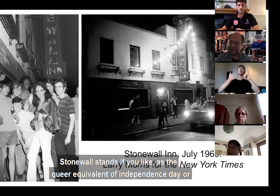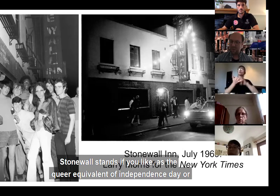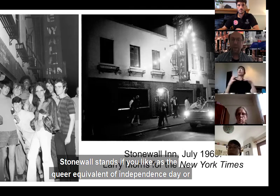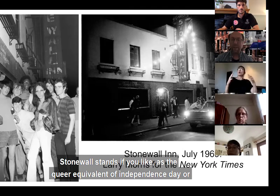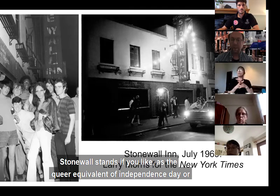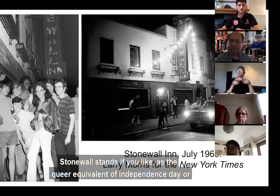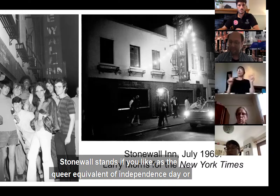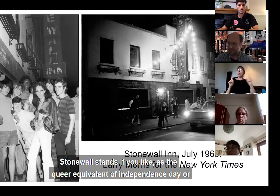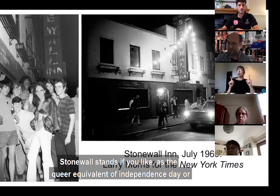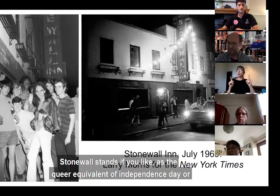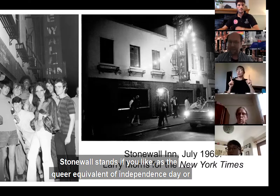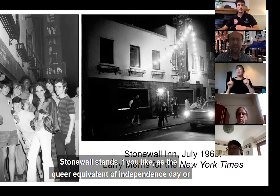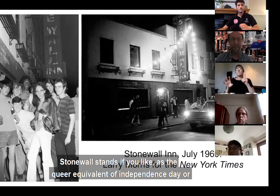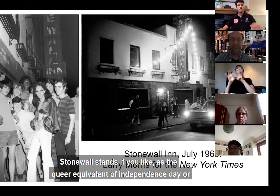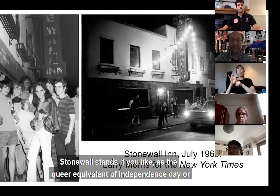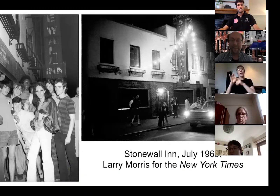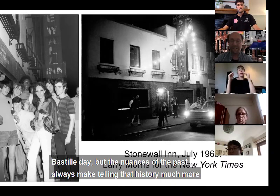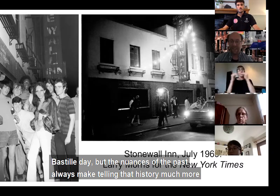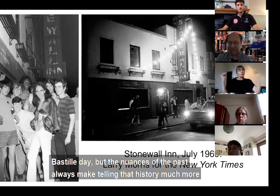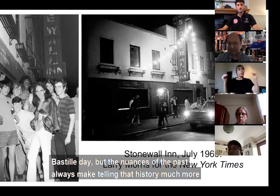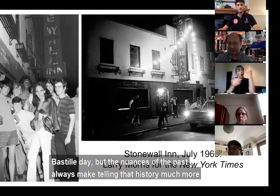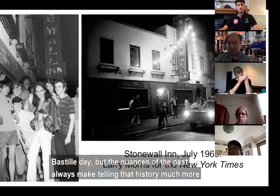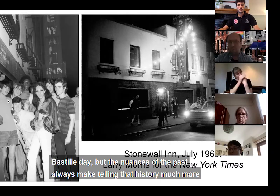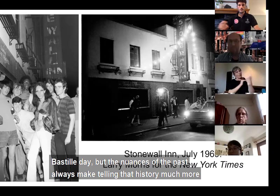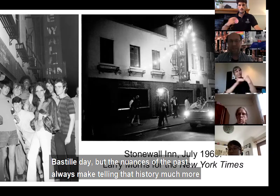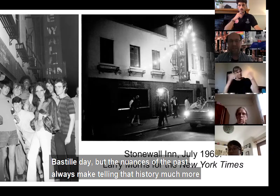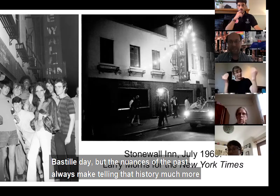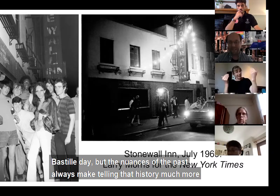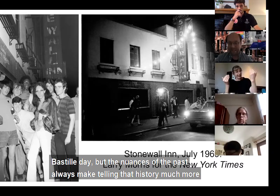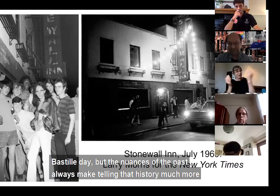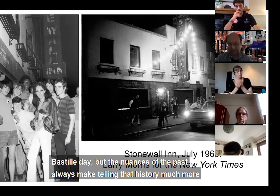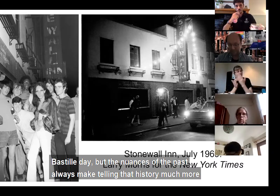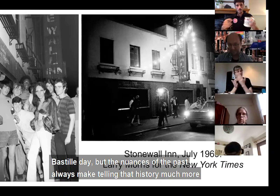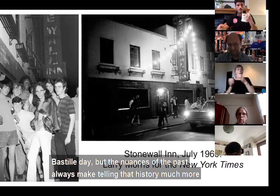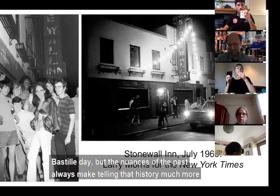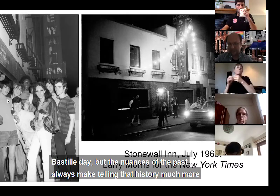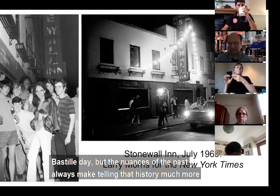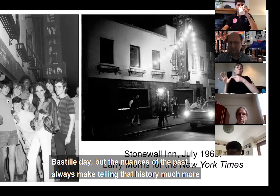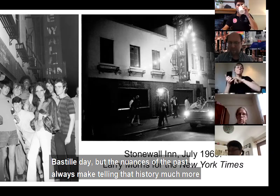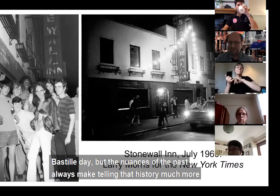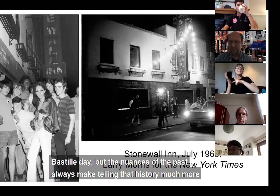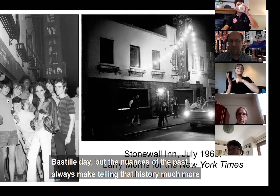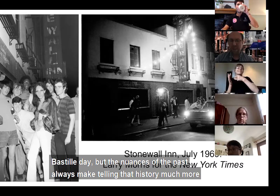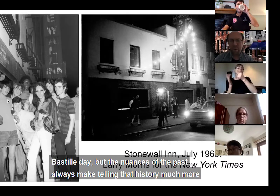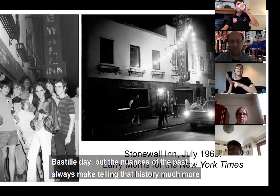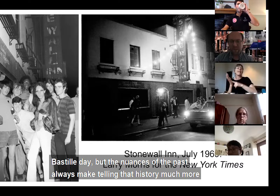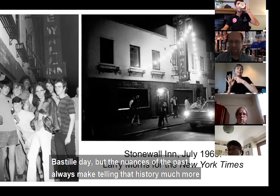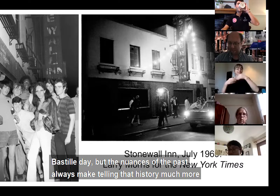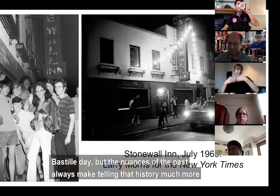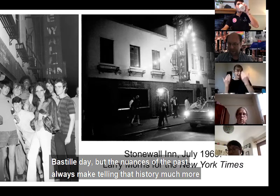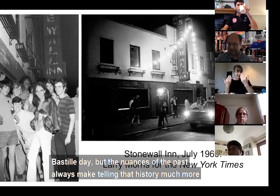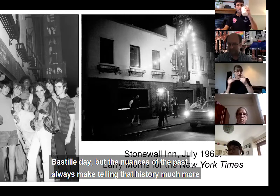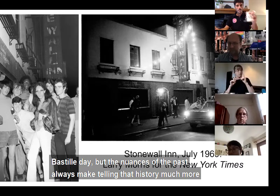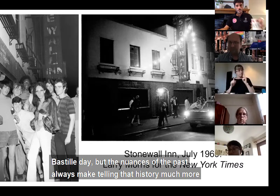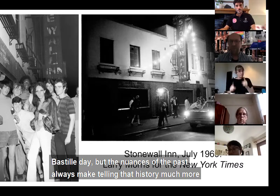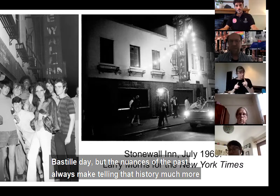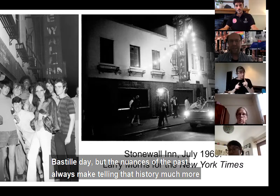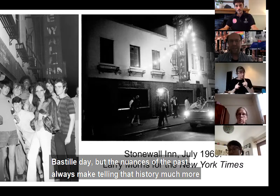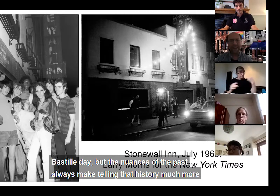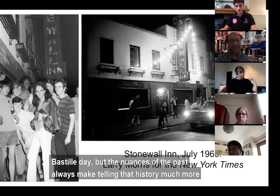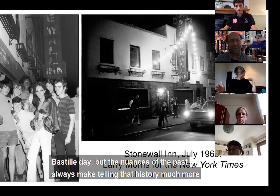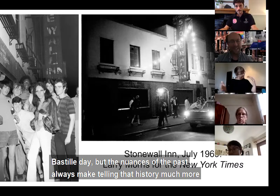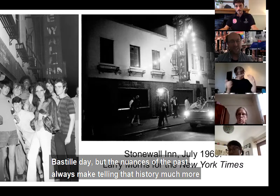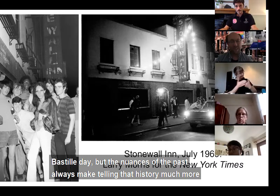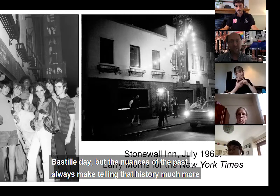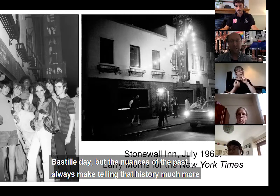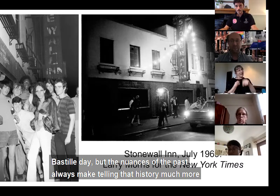as the queer equivalent of Independence Day or Bastille Day. But the nuances of the past always make telling